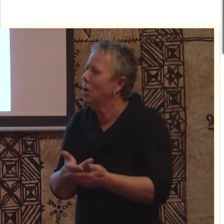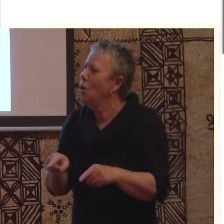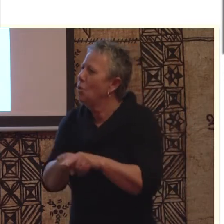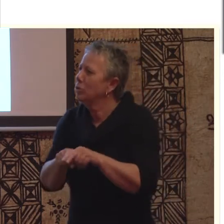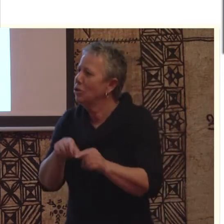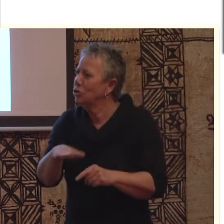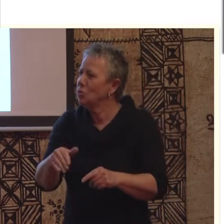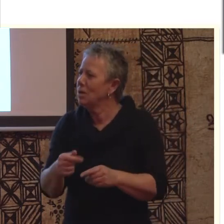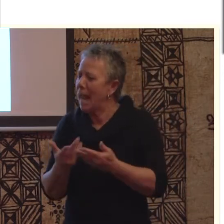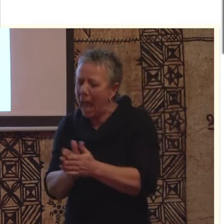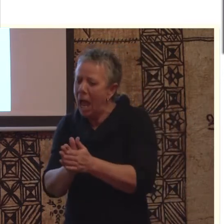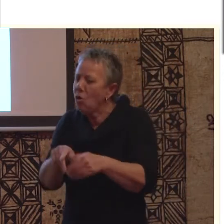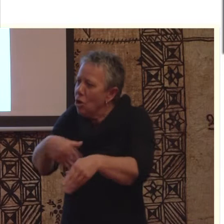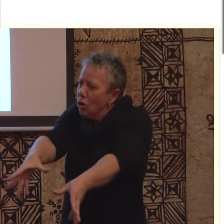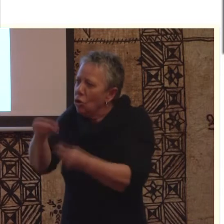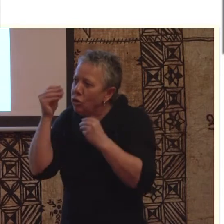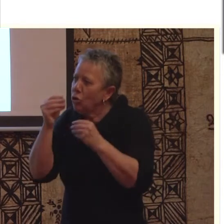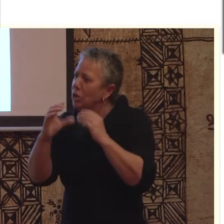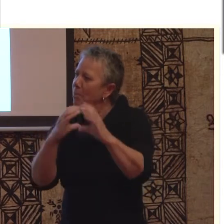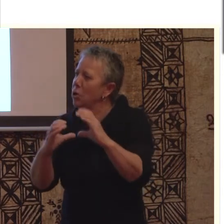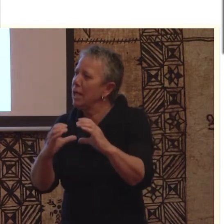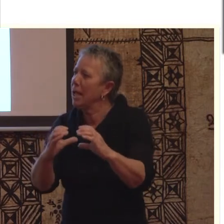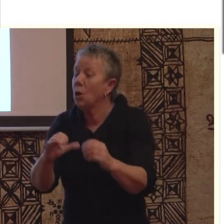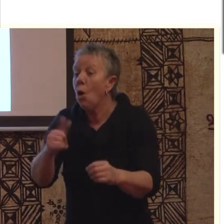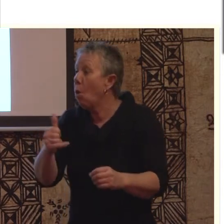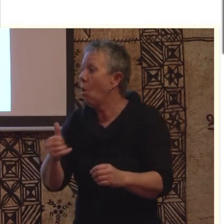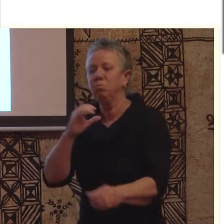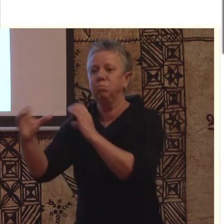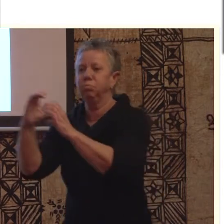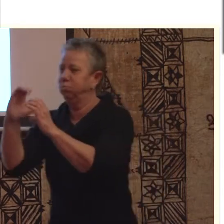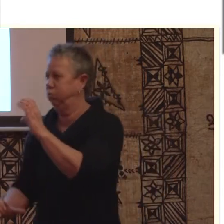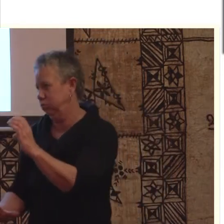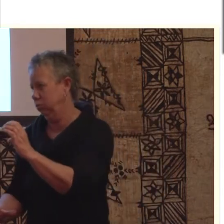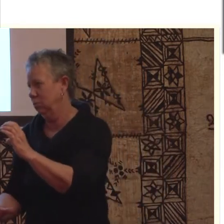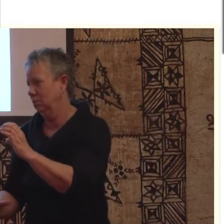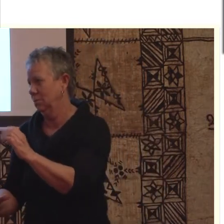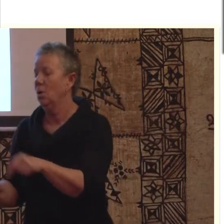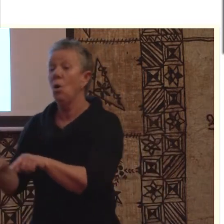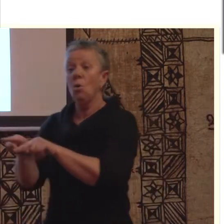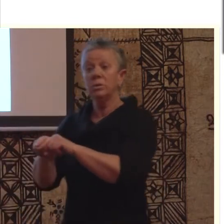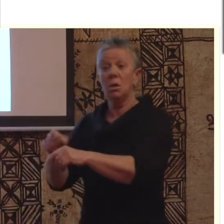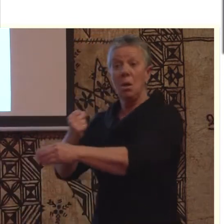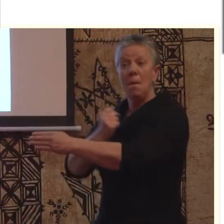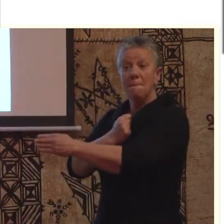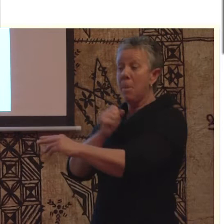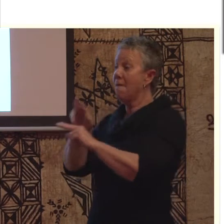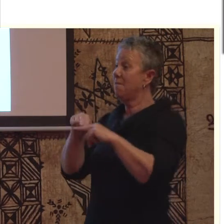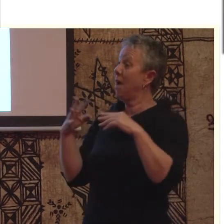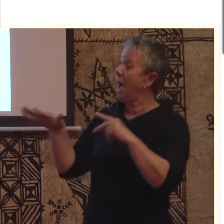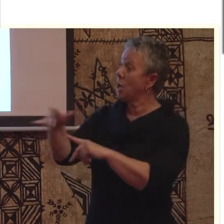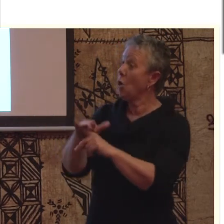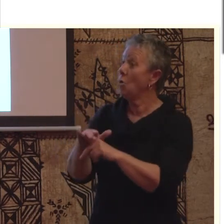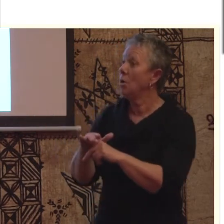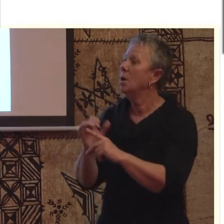when they have difficulty communicating with others. Also in my own whānau, I have a cousin who had a